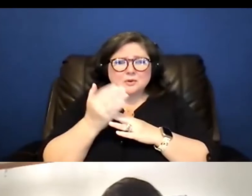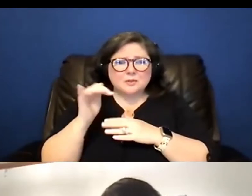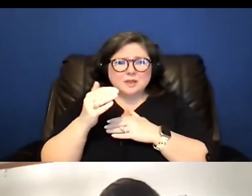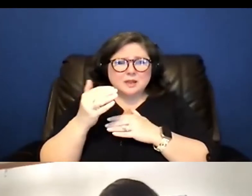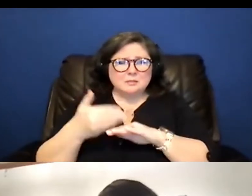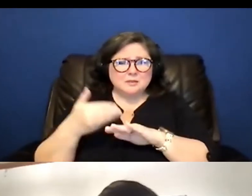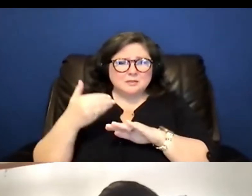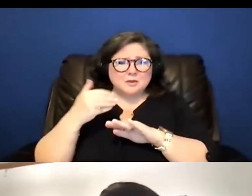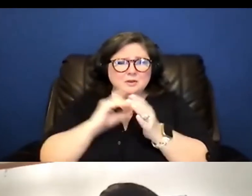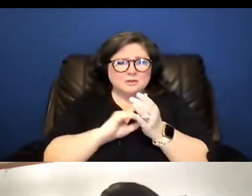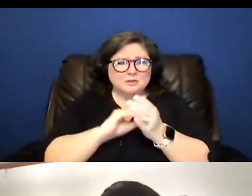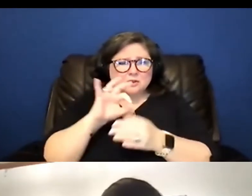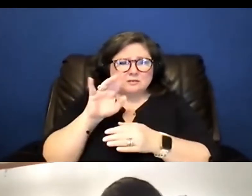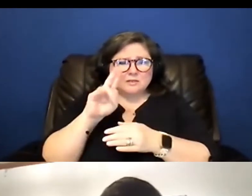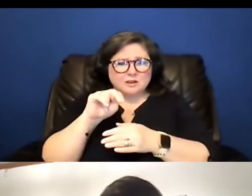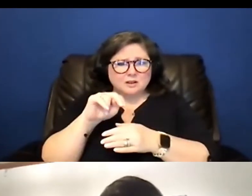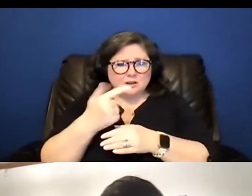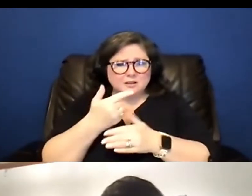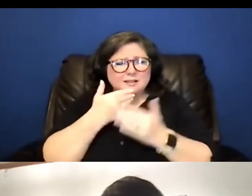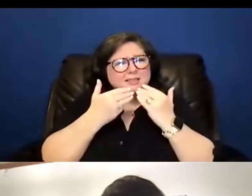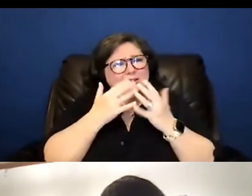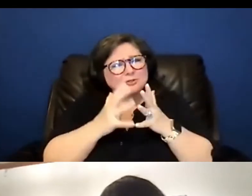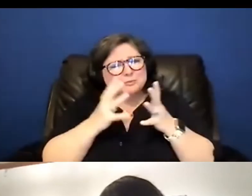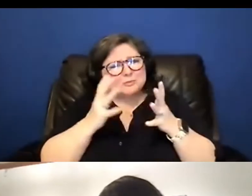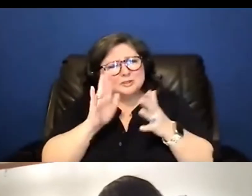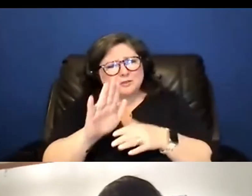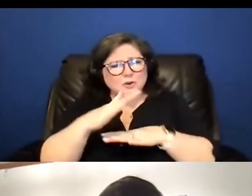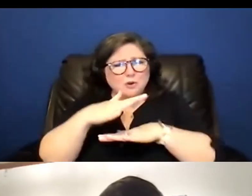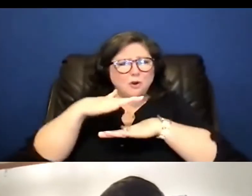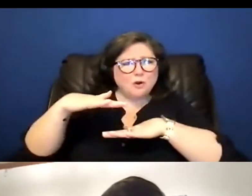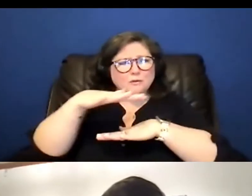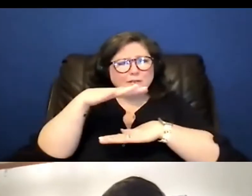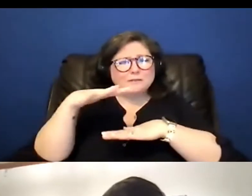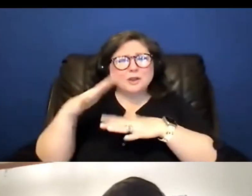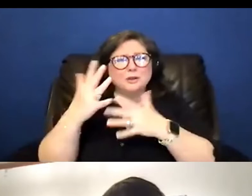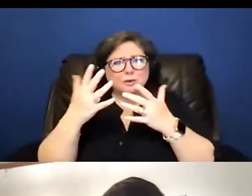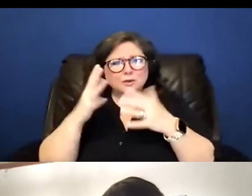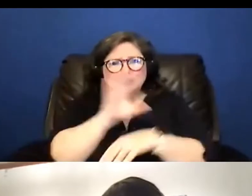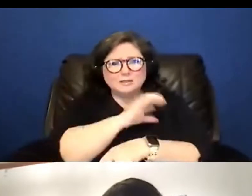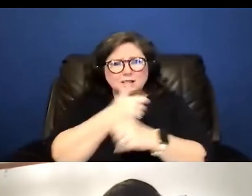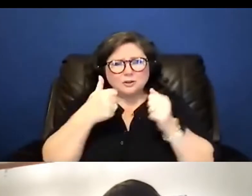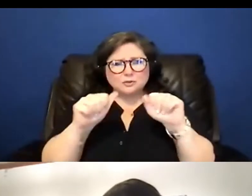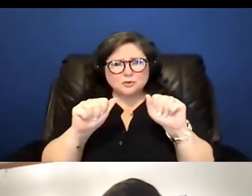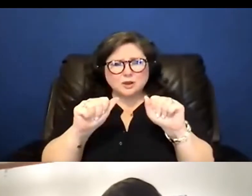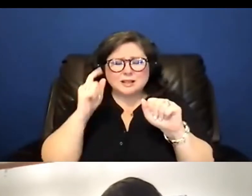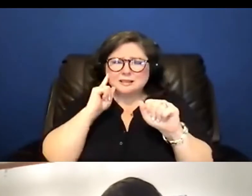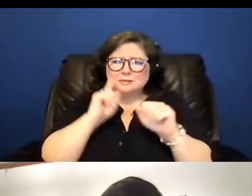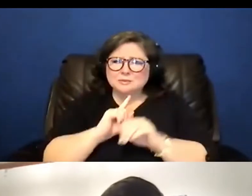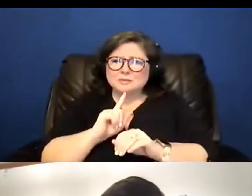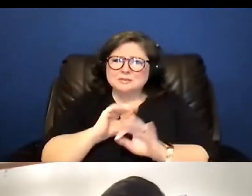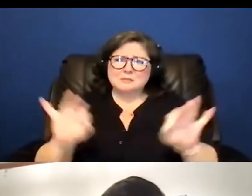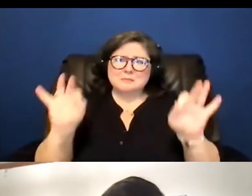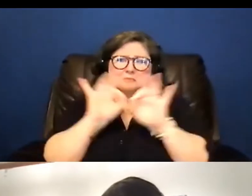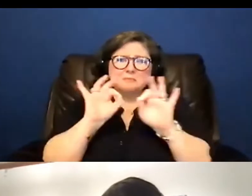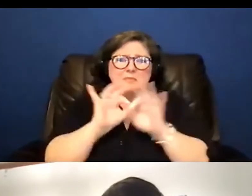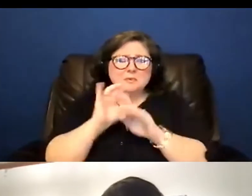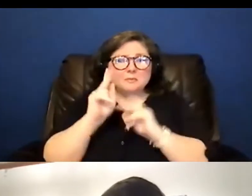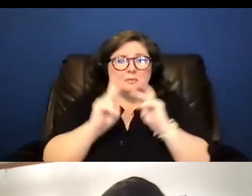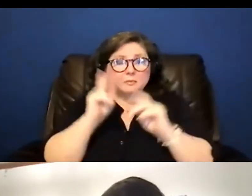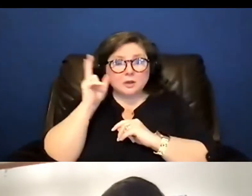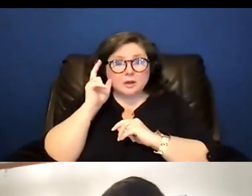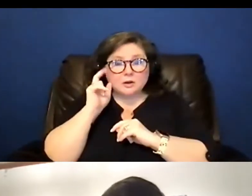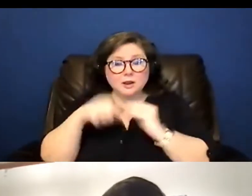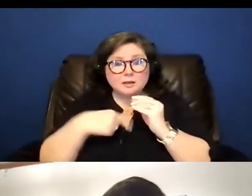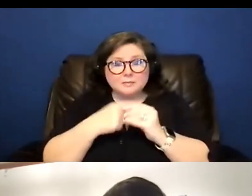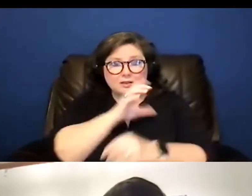And Dr. Fung, thank you so much for your overview as well of clinical trials. I think sometimes when people hear about